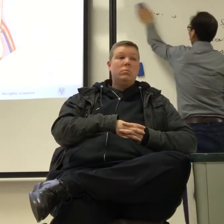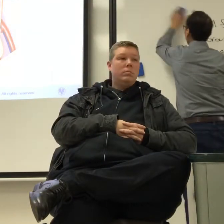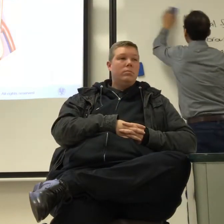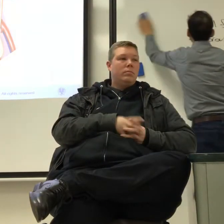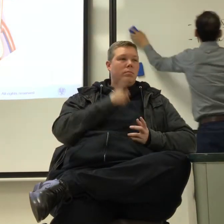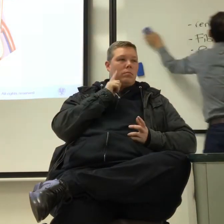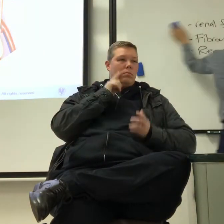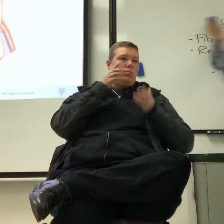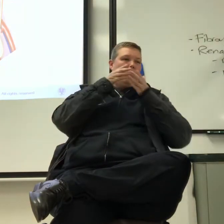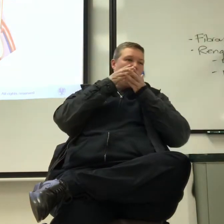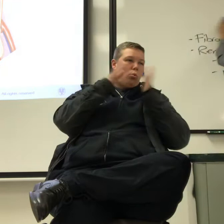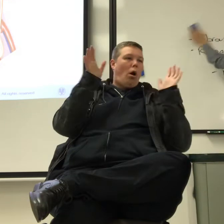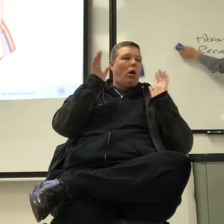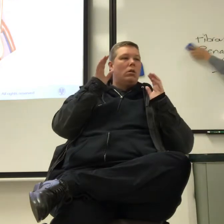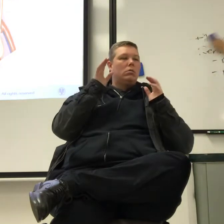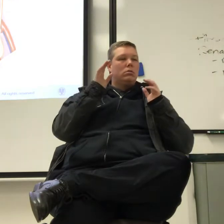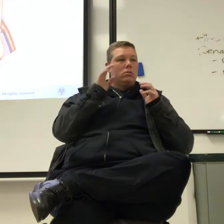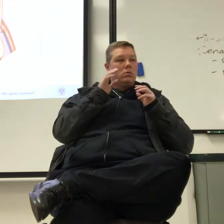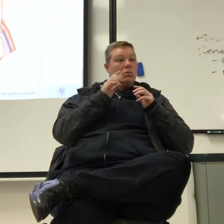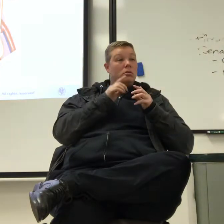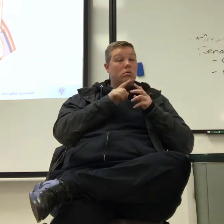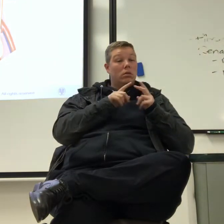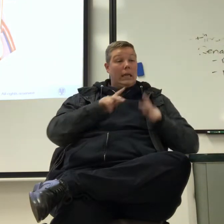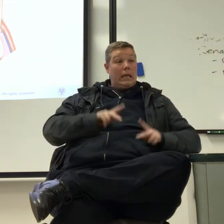talk about. Kidney function,